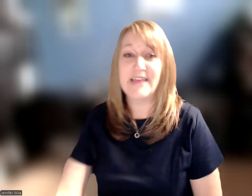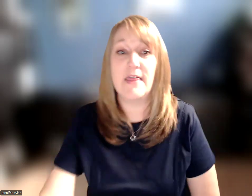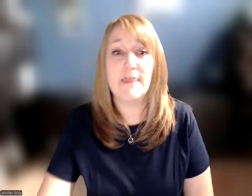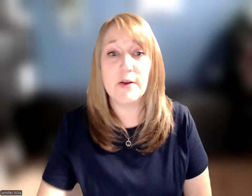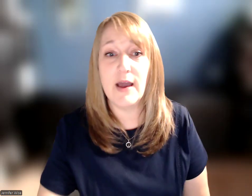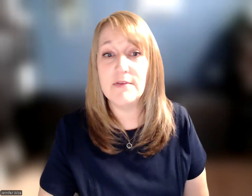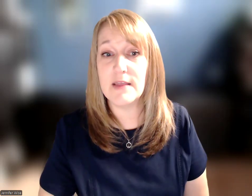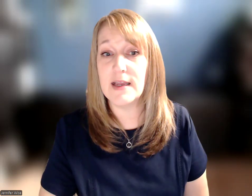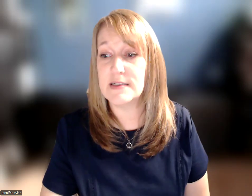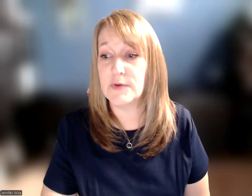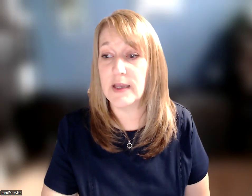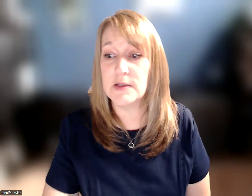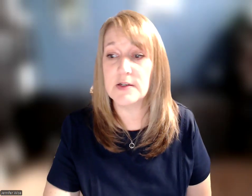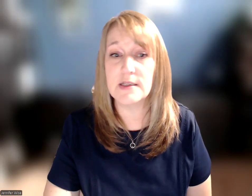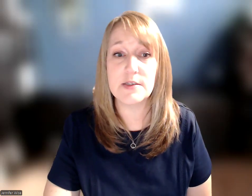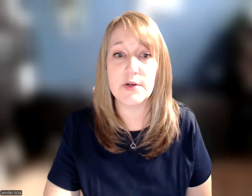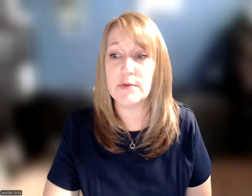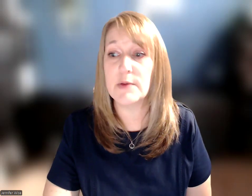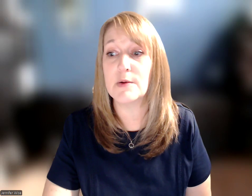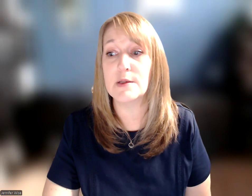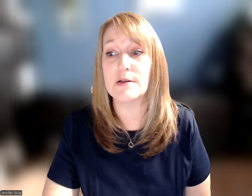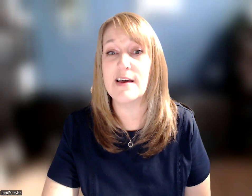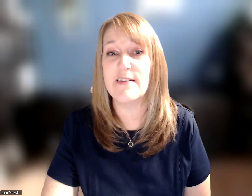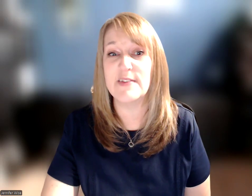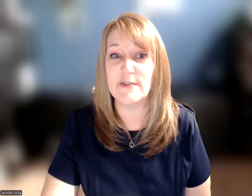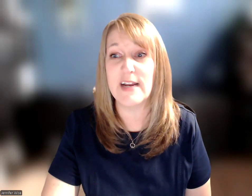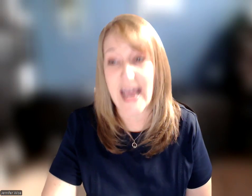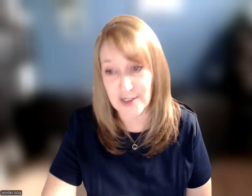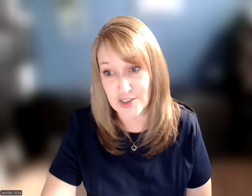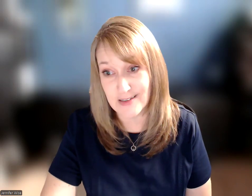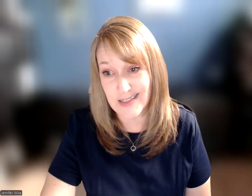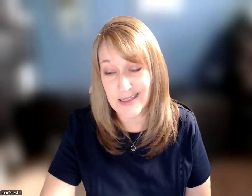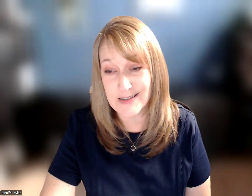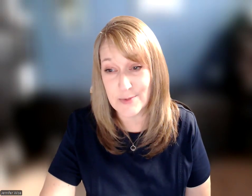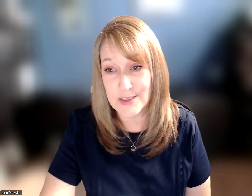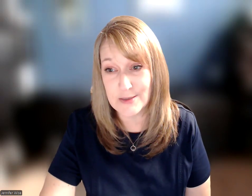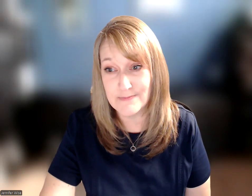And there you have it. That is Vocabulary List 33, where we learned a lot of different actions and things that we do.